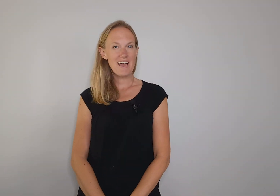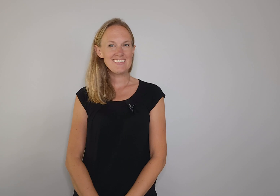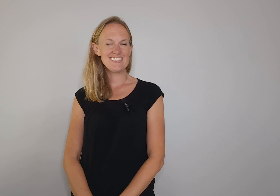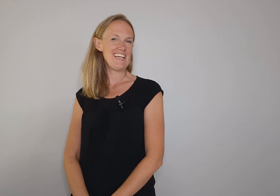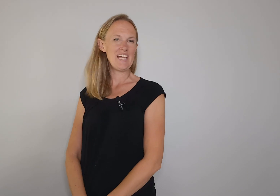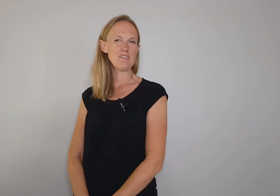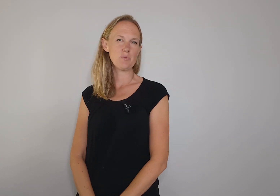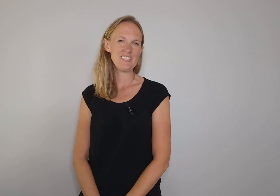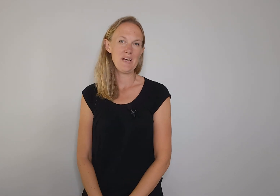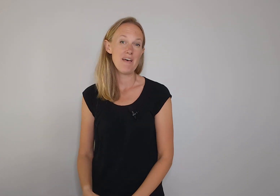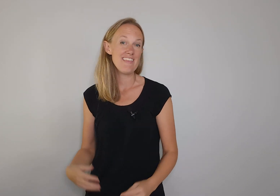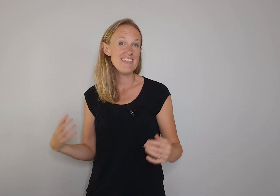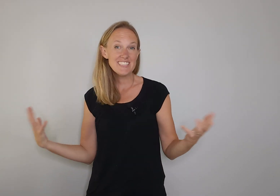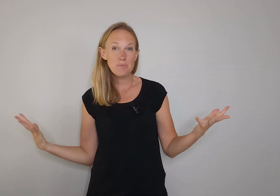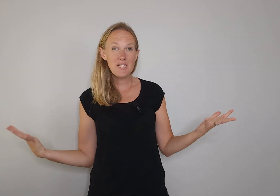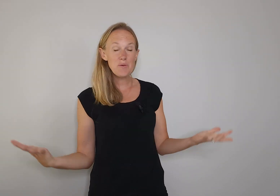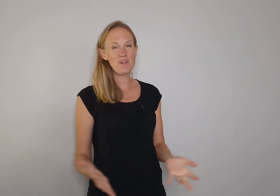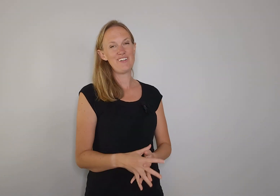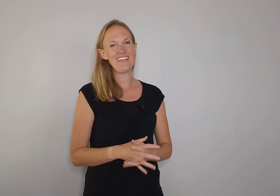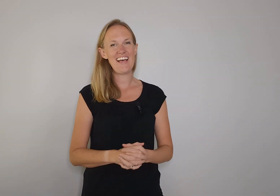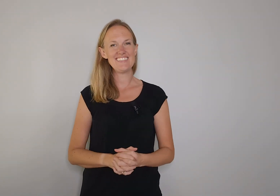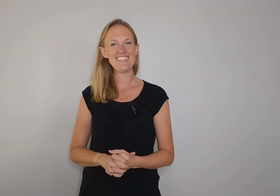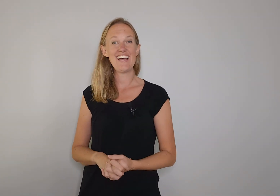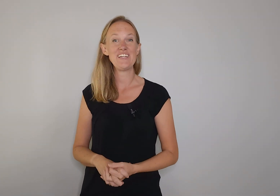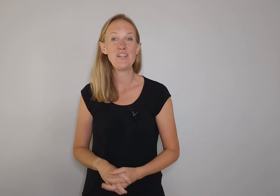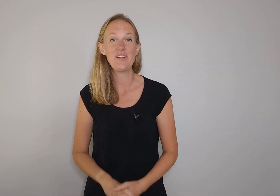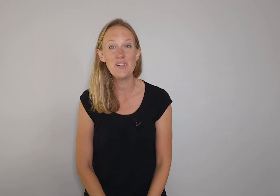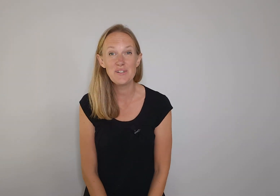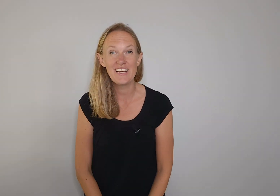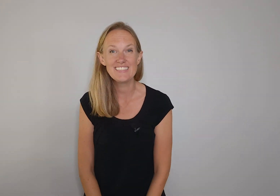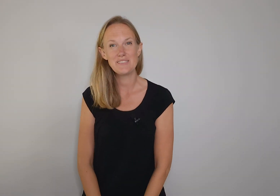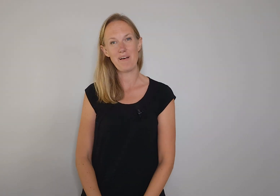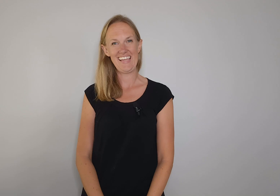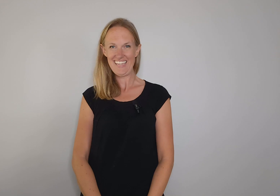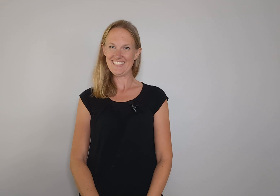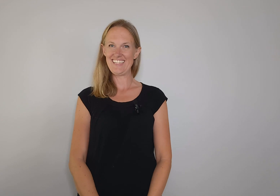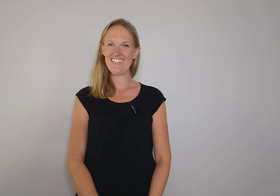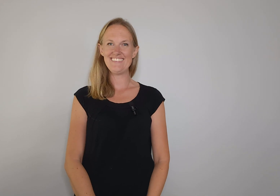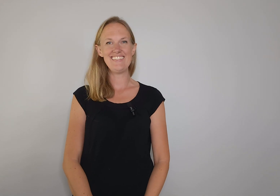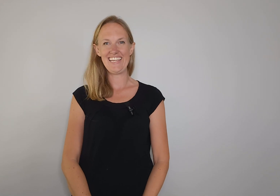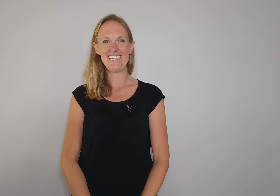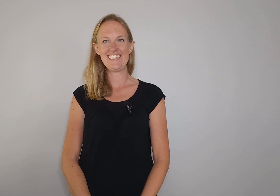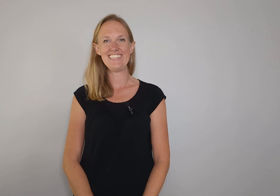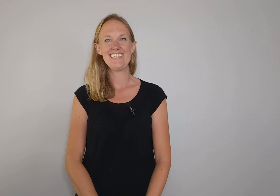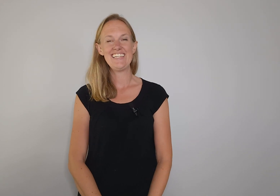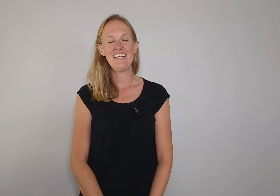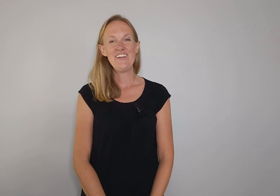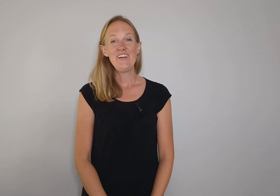welcome back to Sign Language Worship. This week, we're learning how to sign Good Grace by Hillsong United.